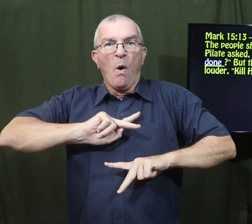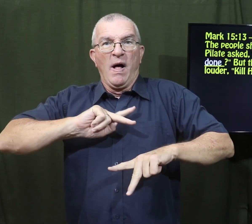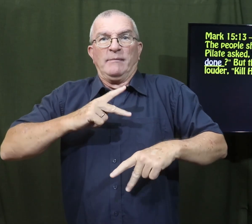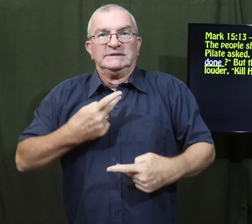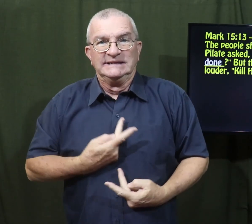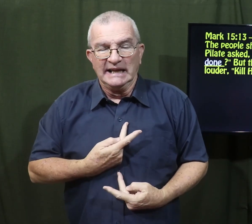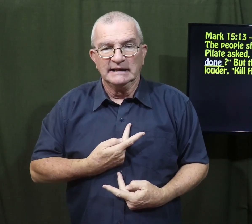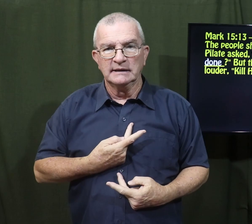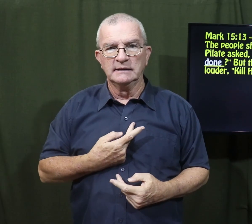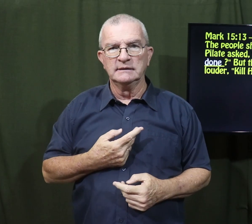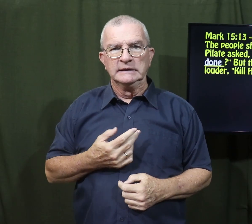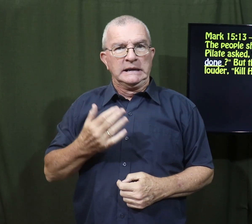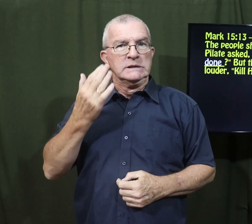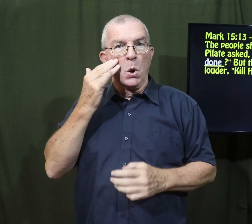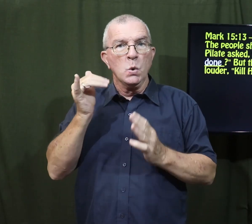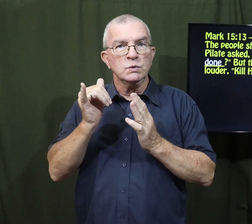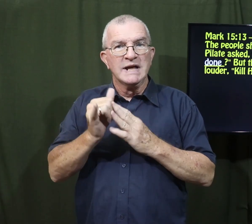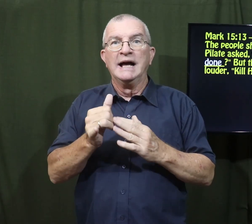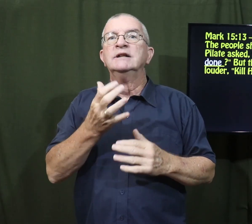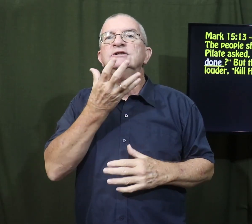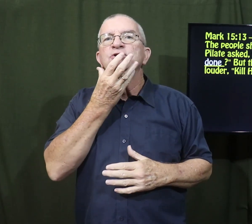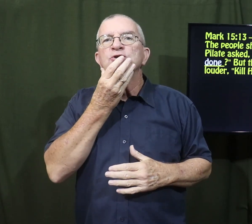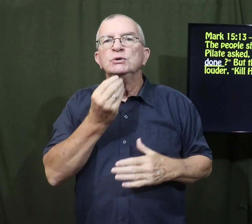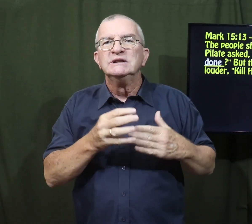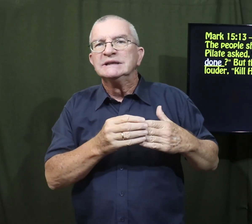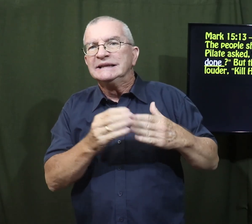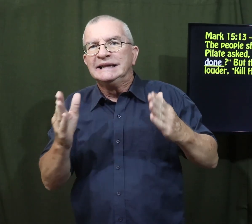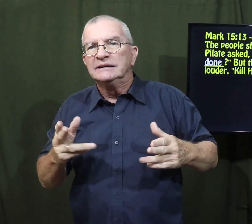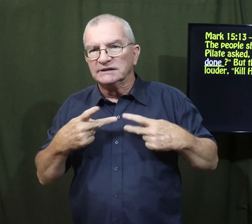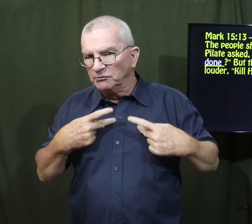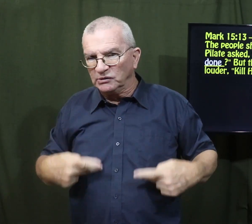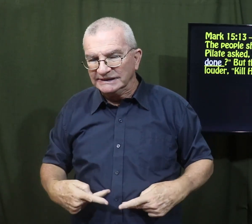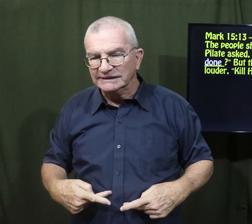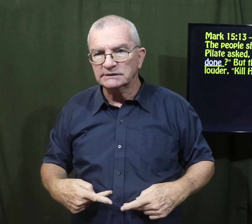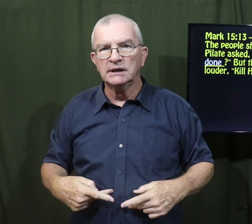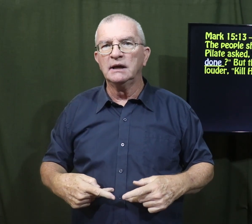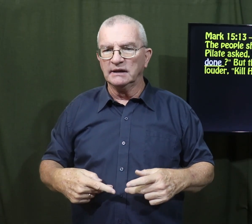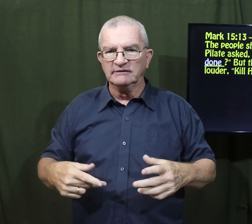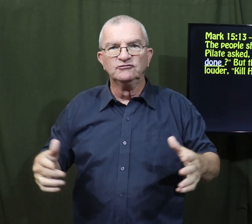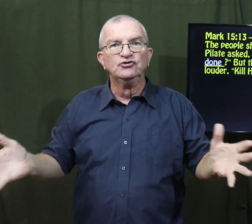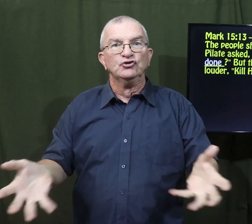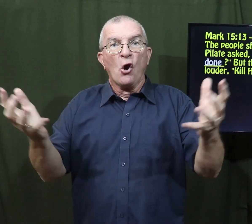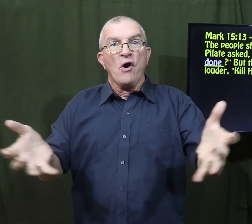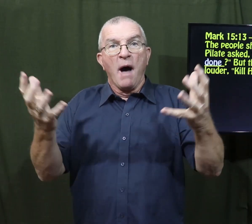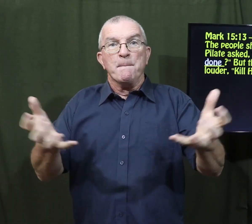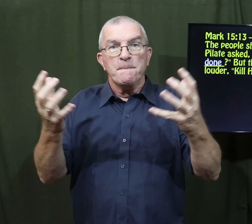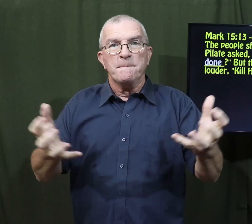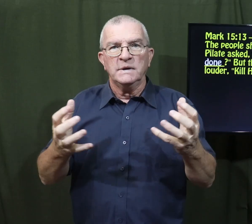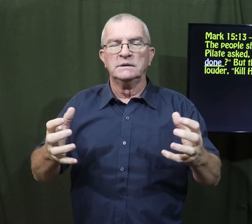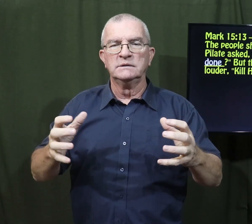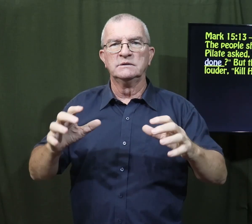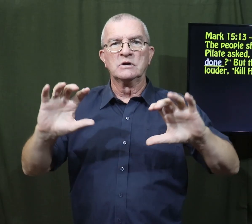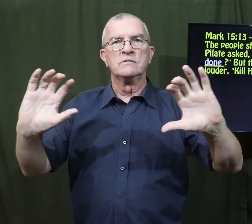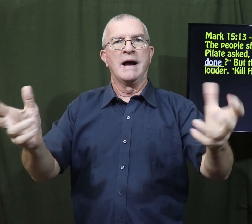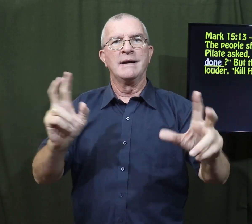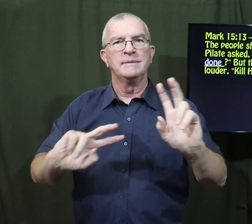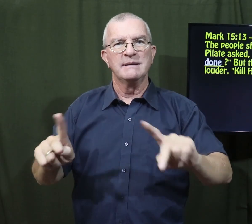He sees the people getting upset. He knows that the Jewish leaders, the Pharisees, have stirred them all